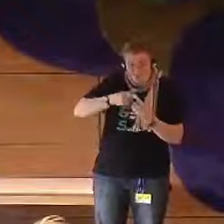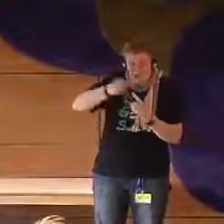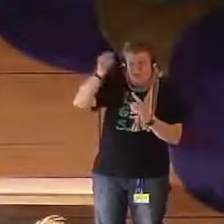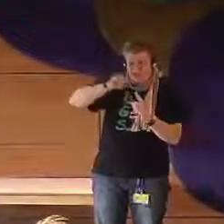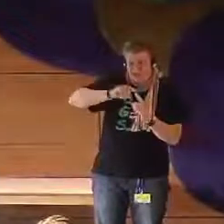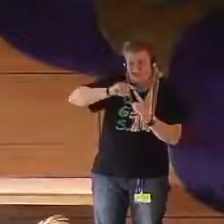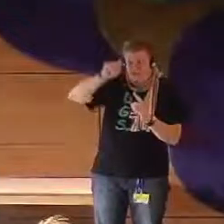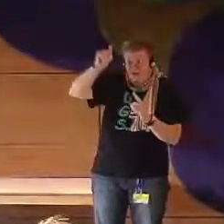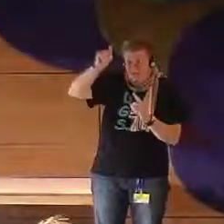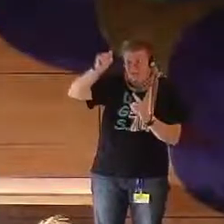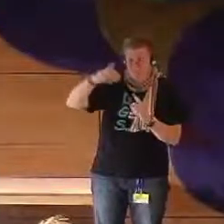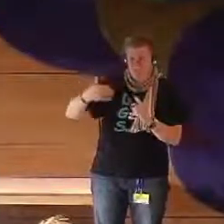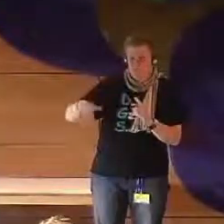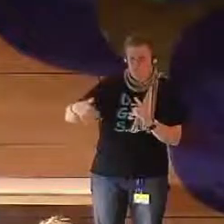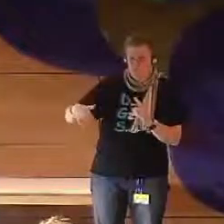nice, but you know